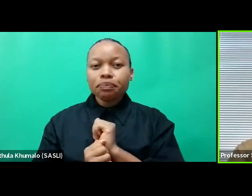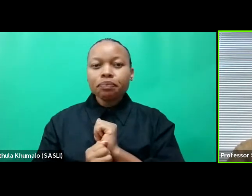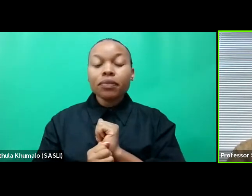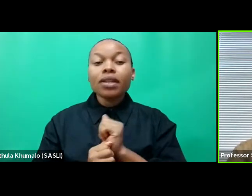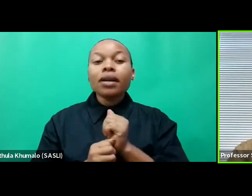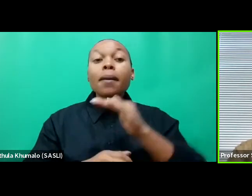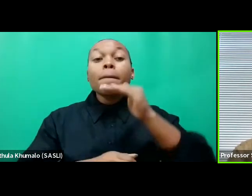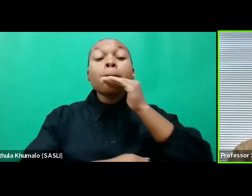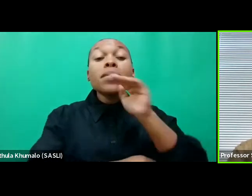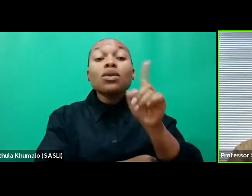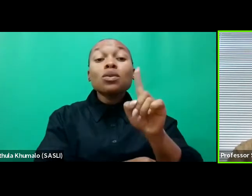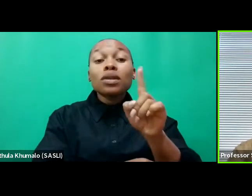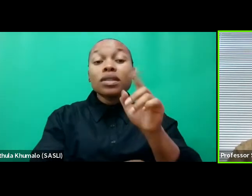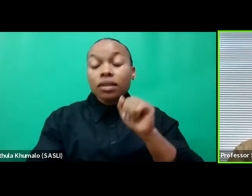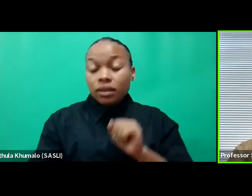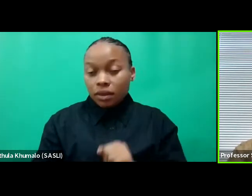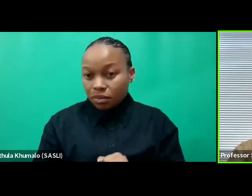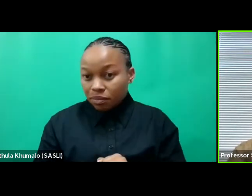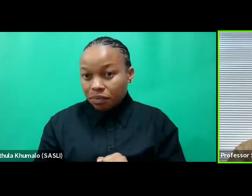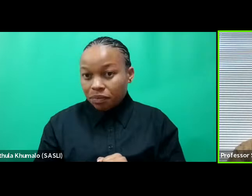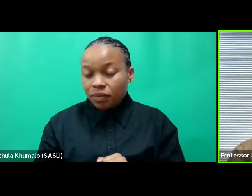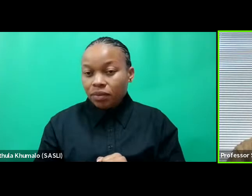ways by different people.